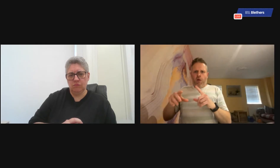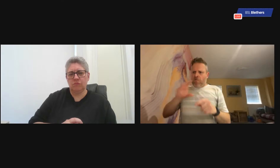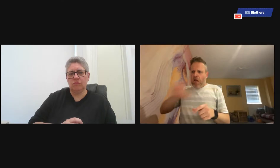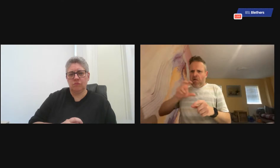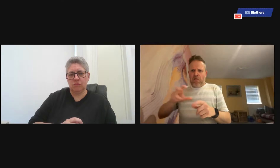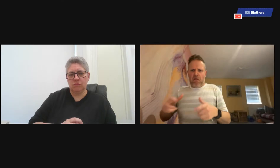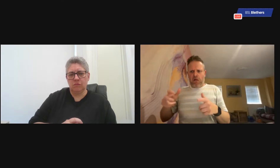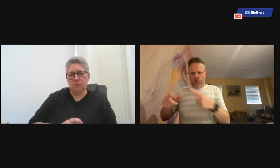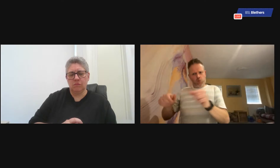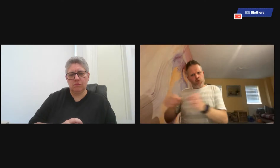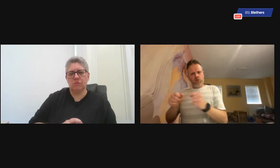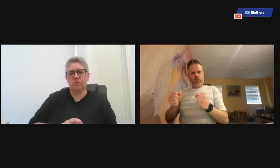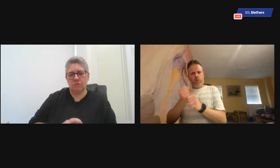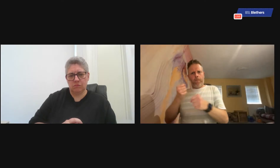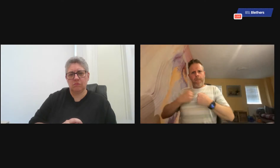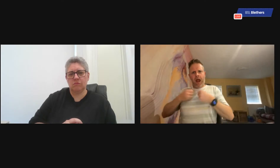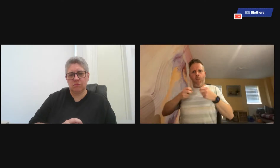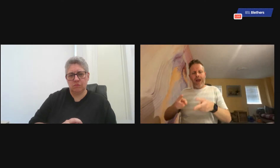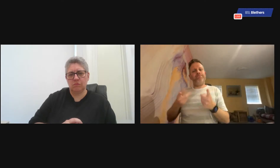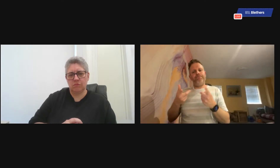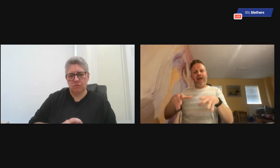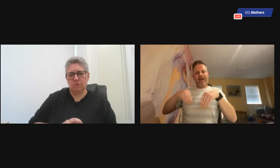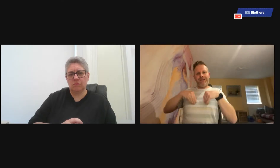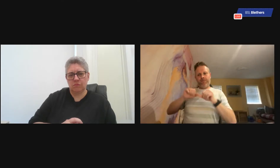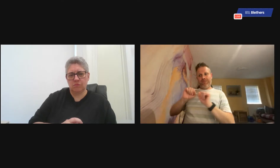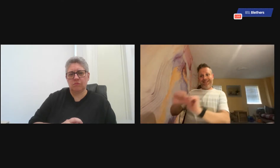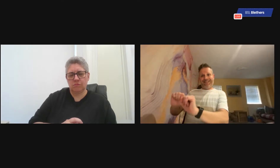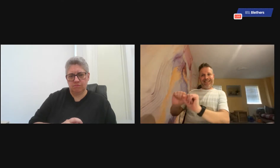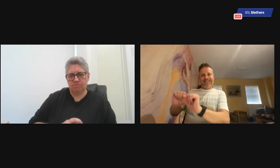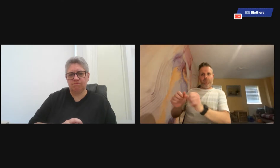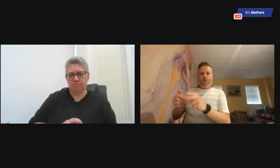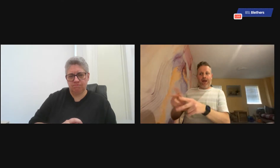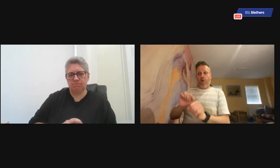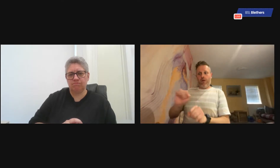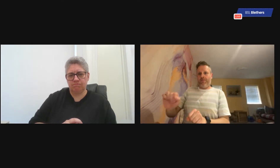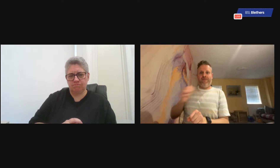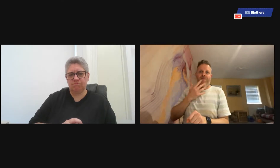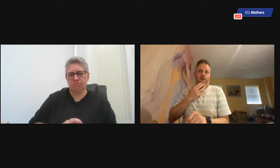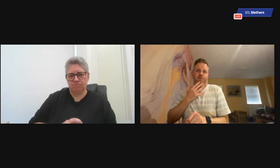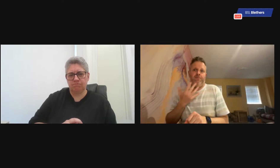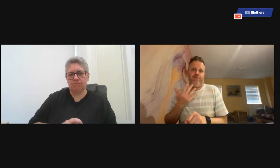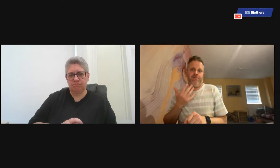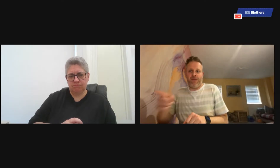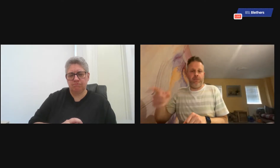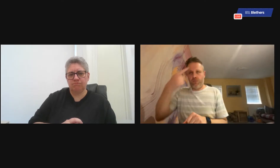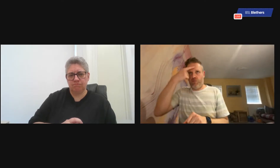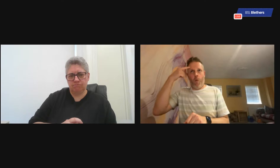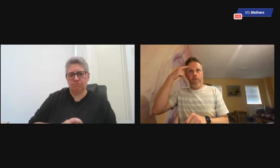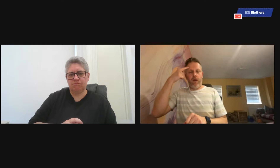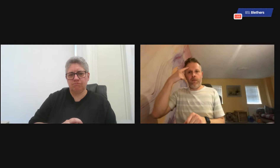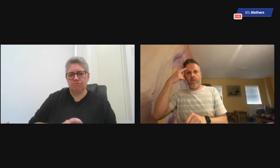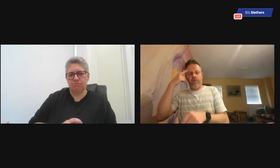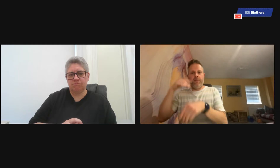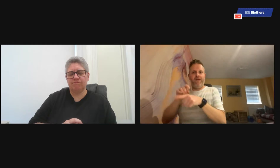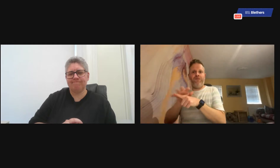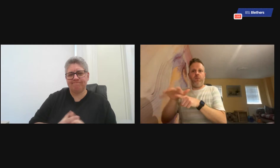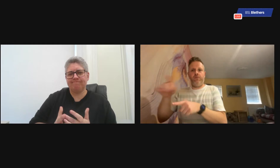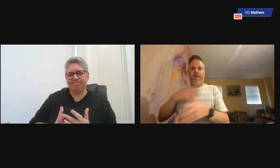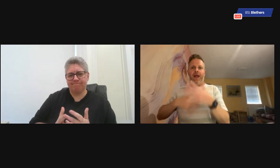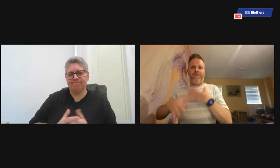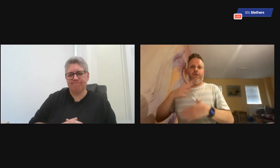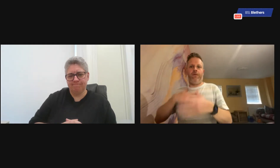carefully, sensitively, so that a child can accept that my way as a parent, in that